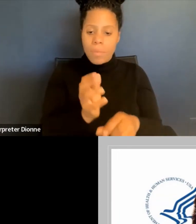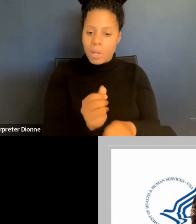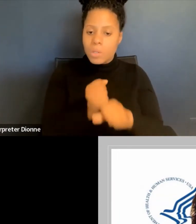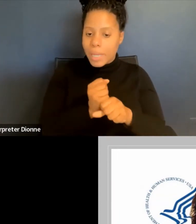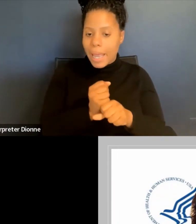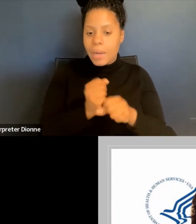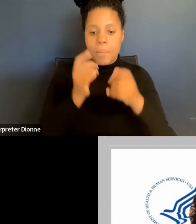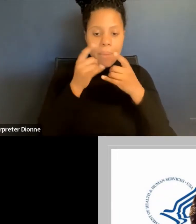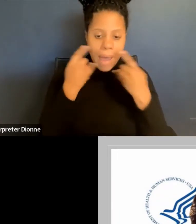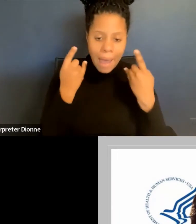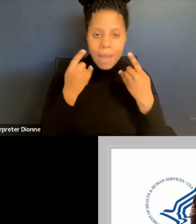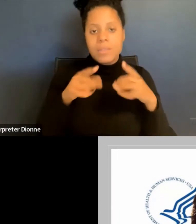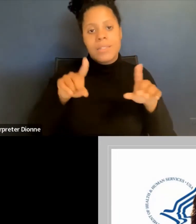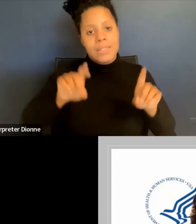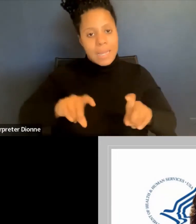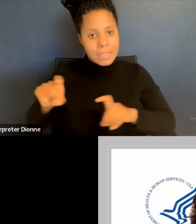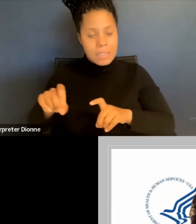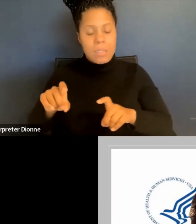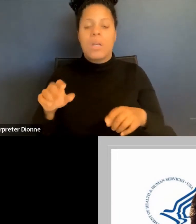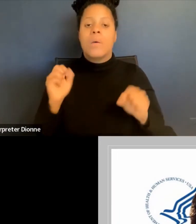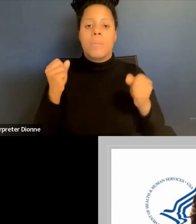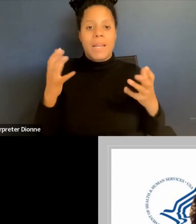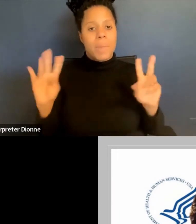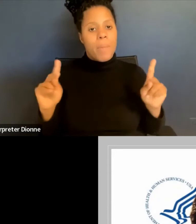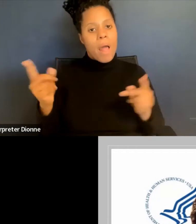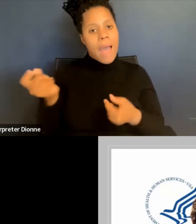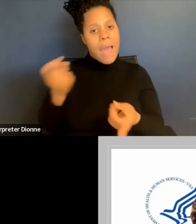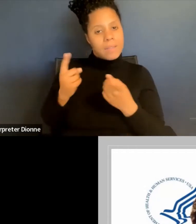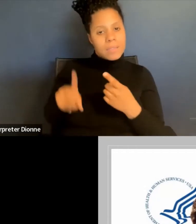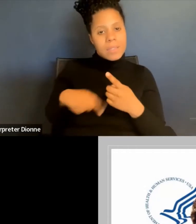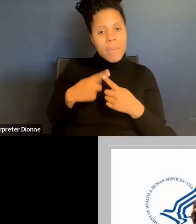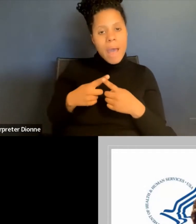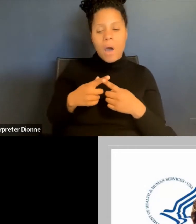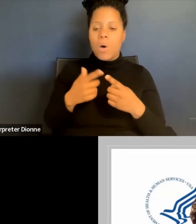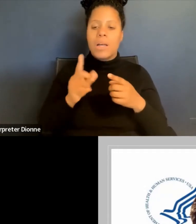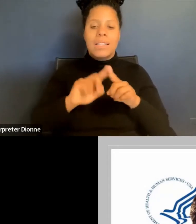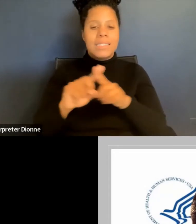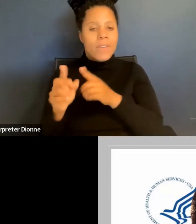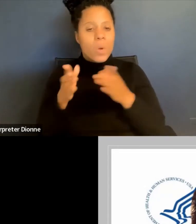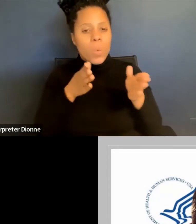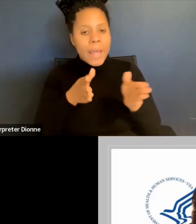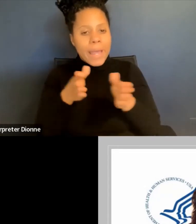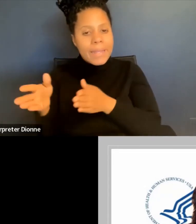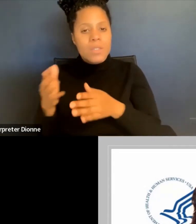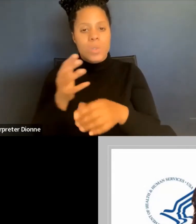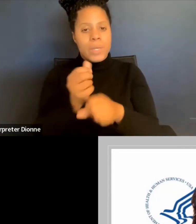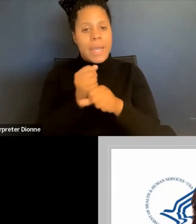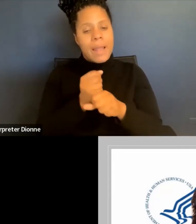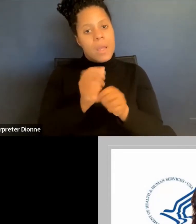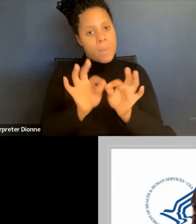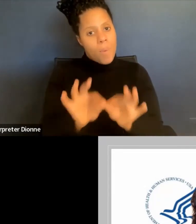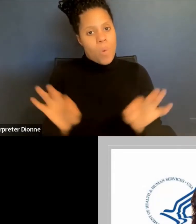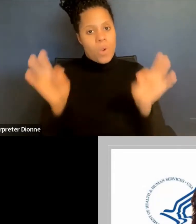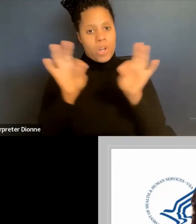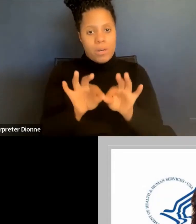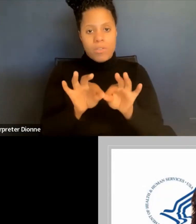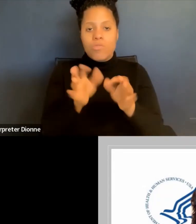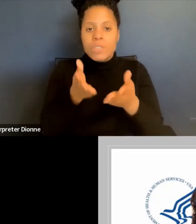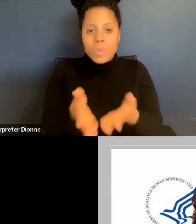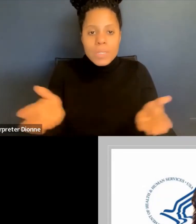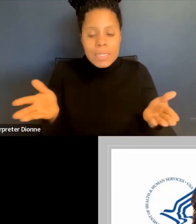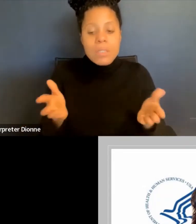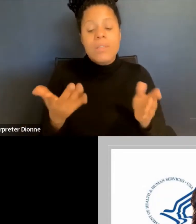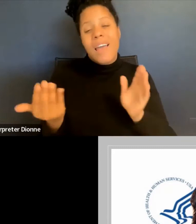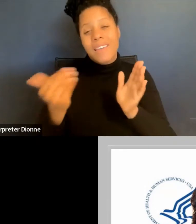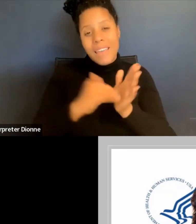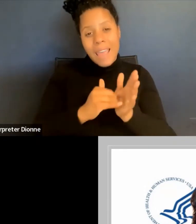our networks about different ways to get these important resources. And again, the